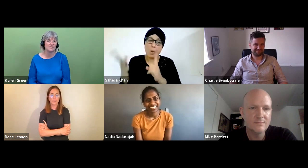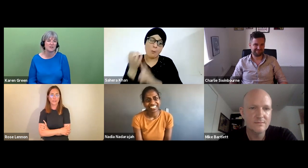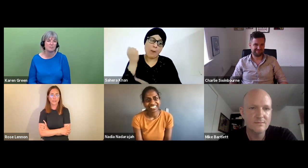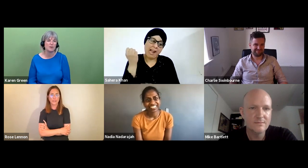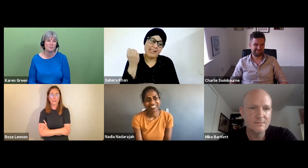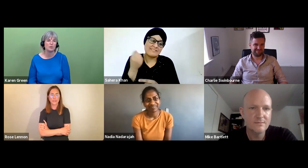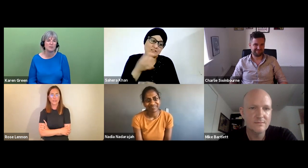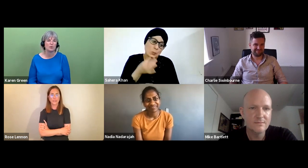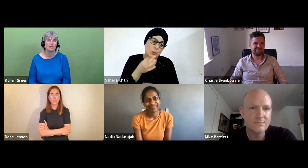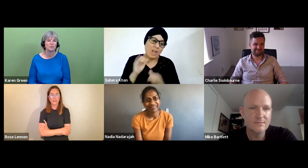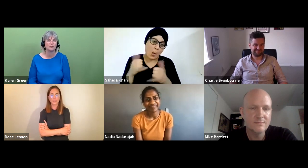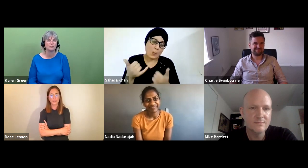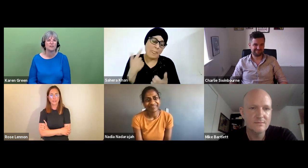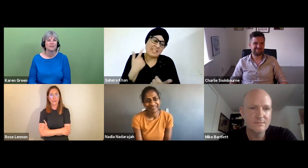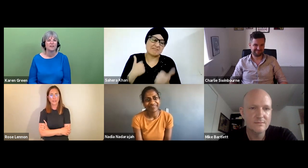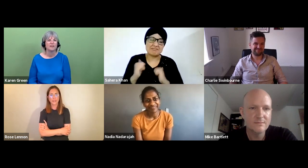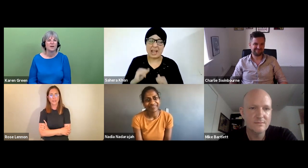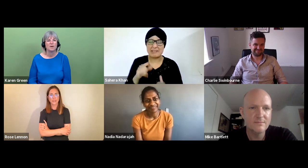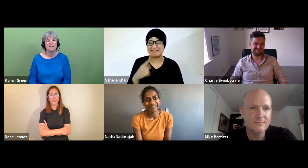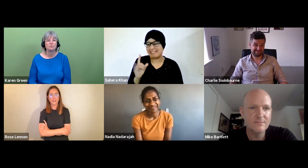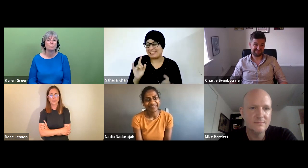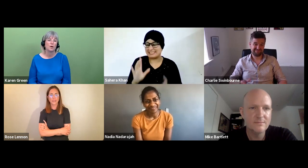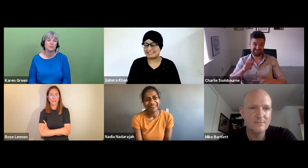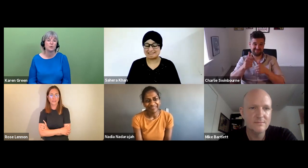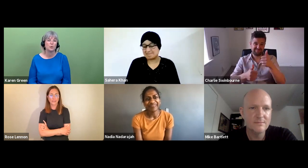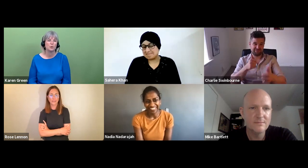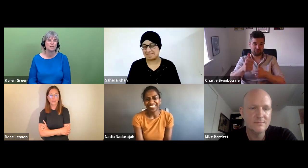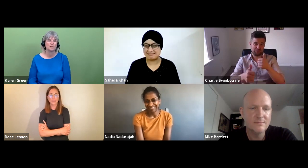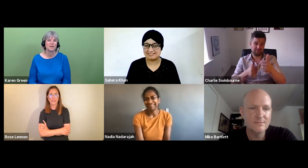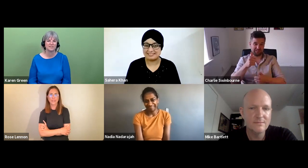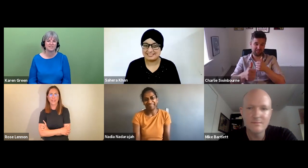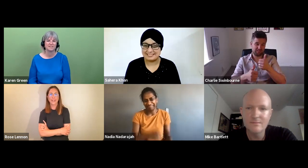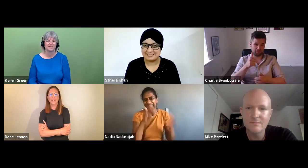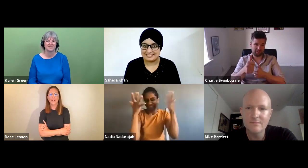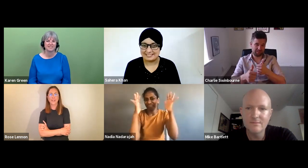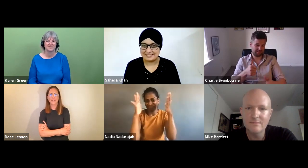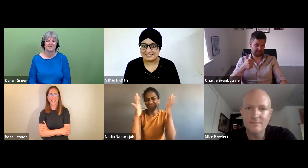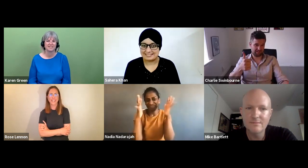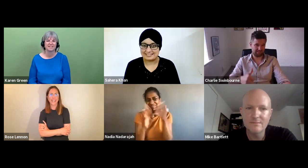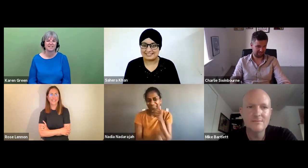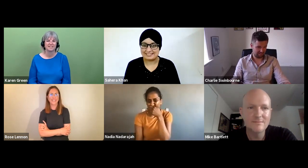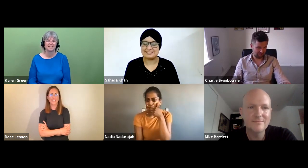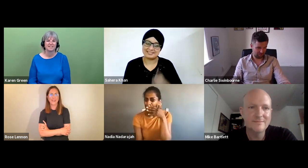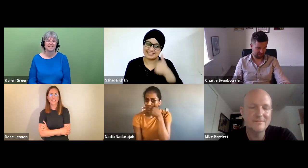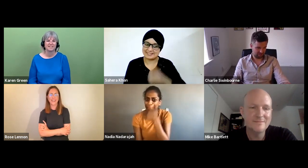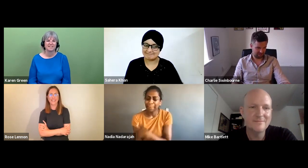I'm really proud of. And it's won a few awards as well. Oh, congratulations. Yeah, well